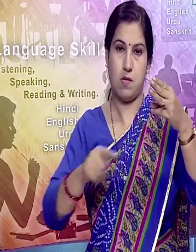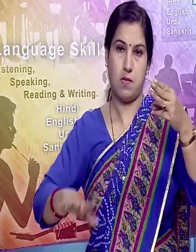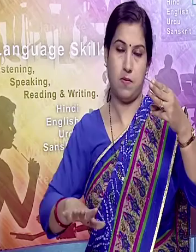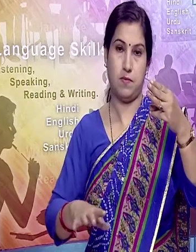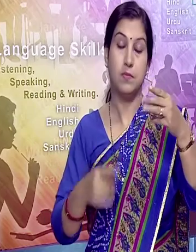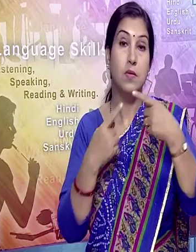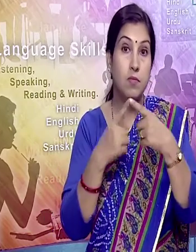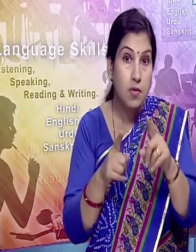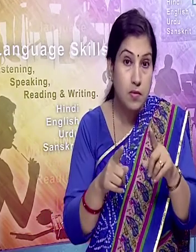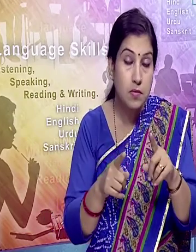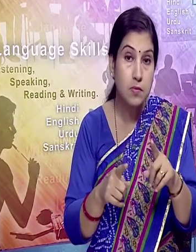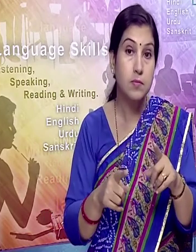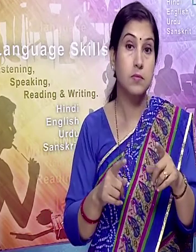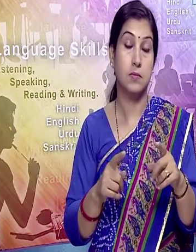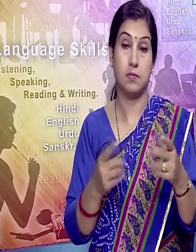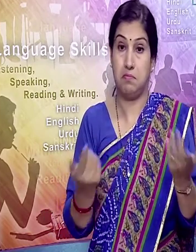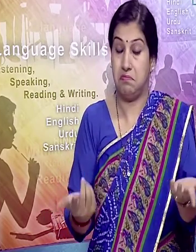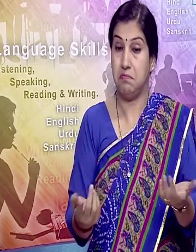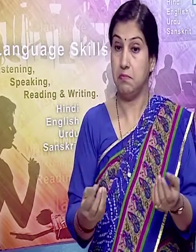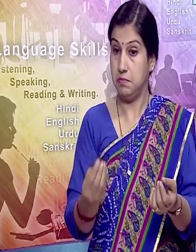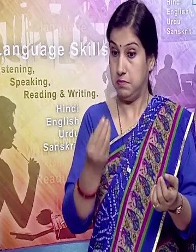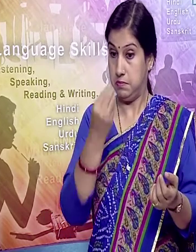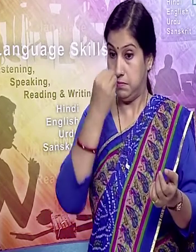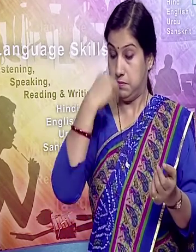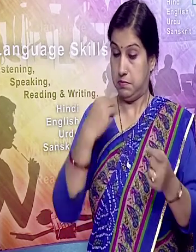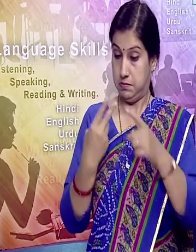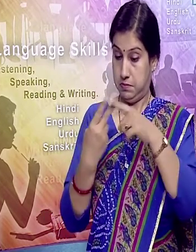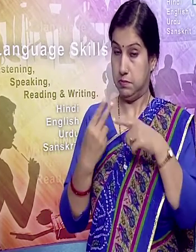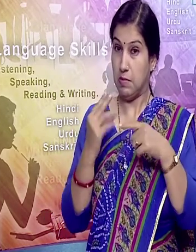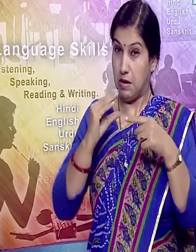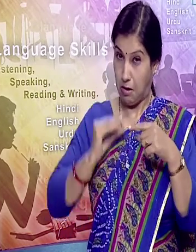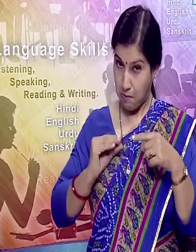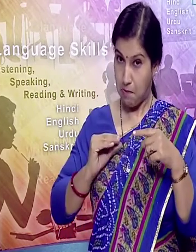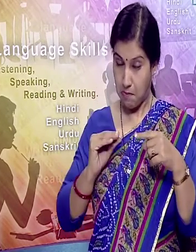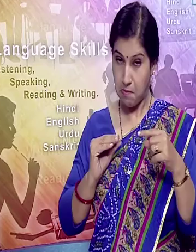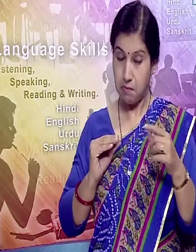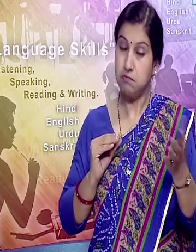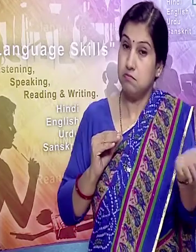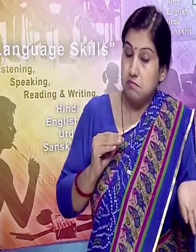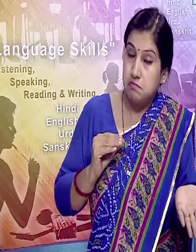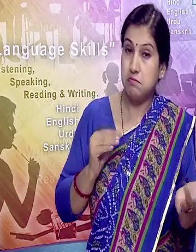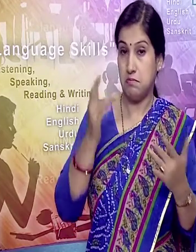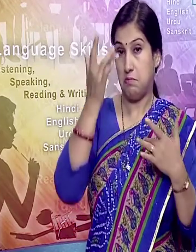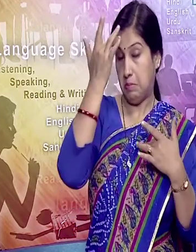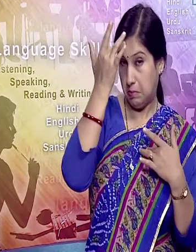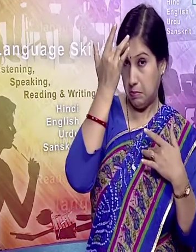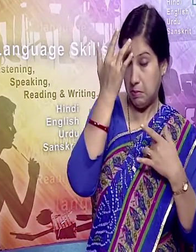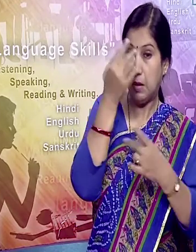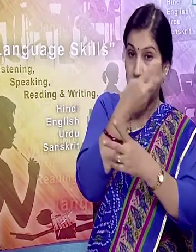but if not available in sufficient quantity, they can cause many